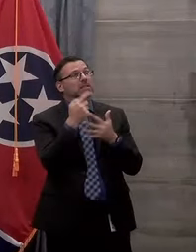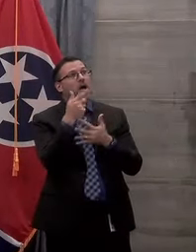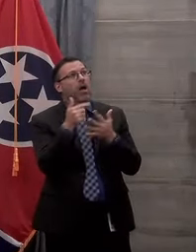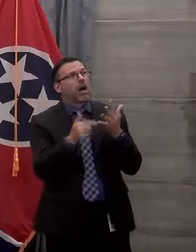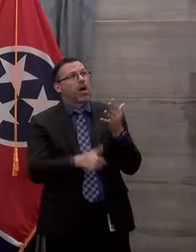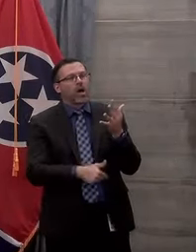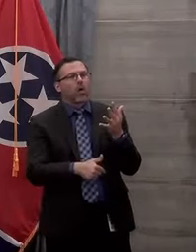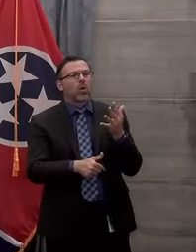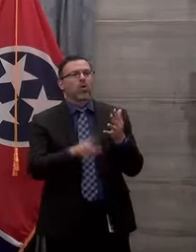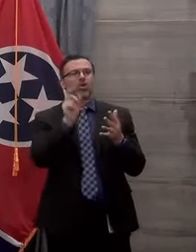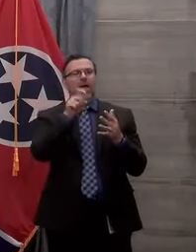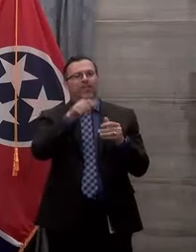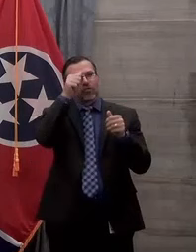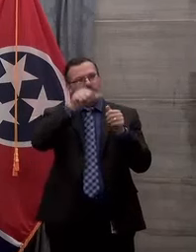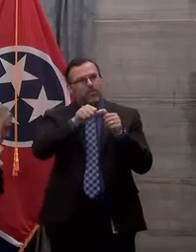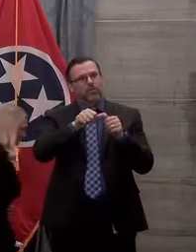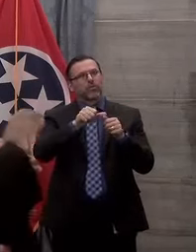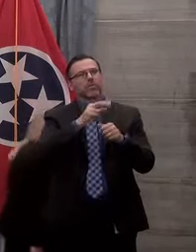capacity.